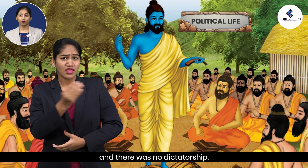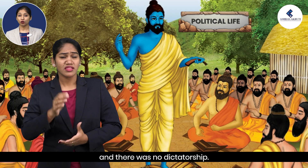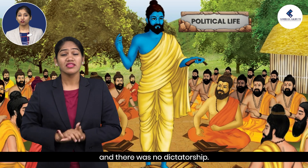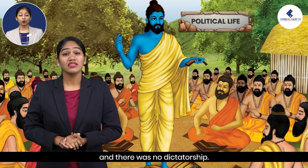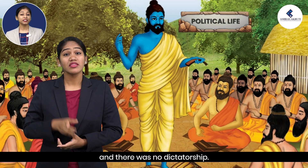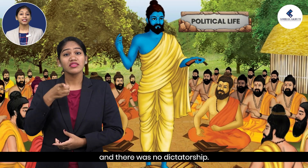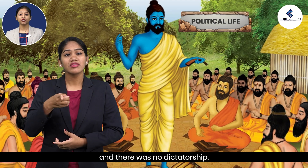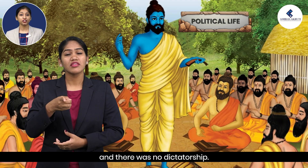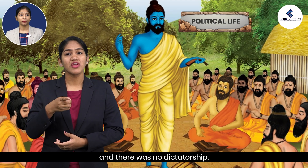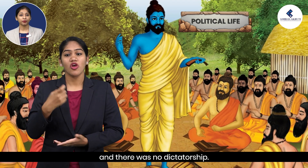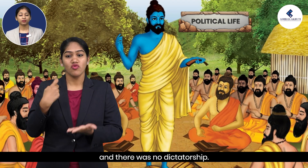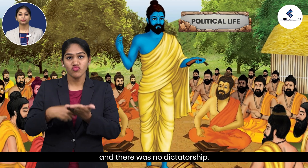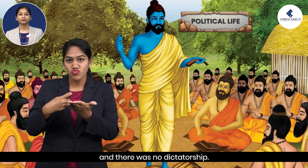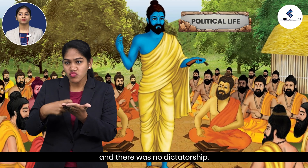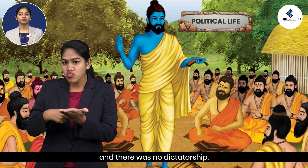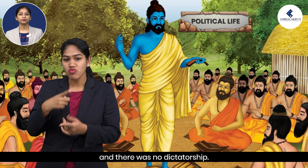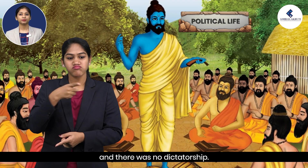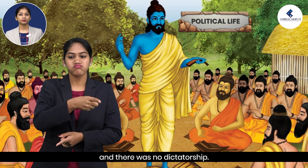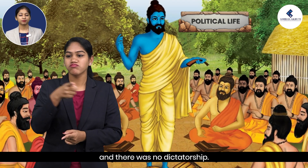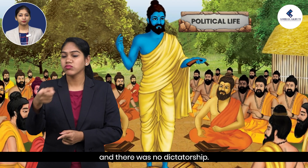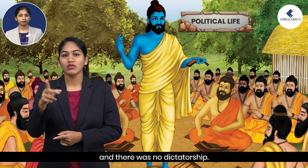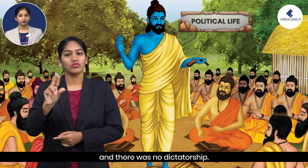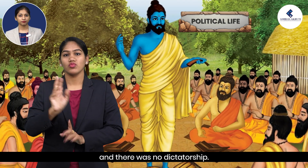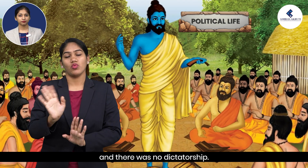and there was no dictatorship.